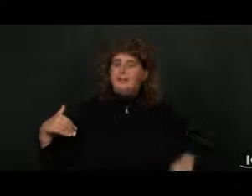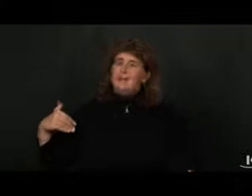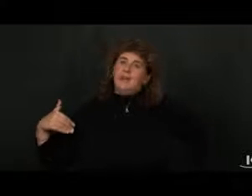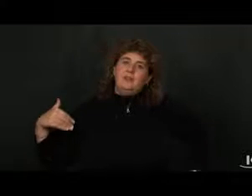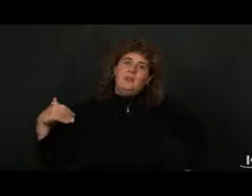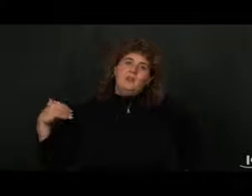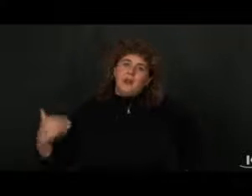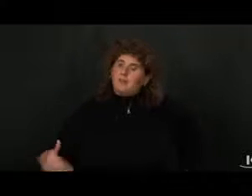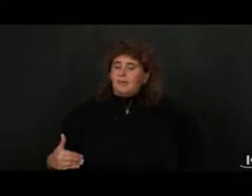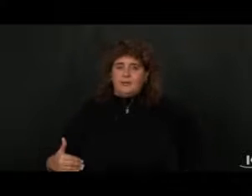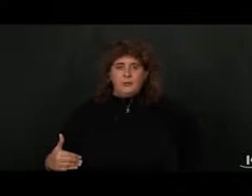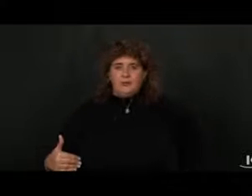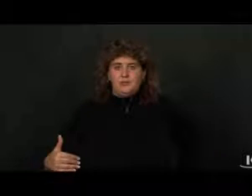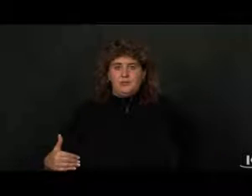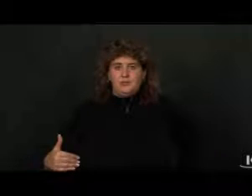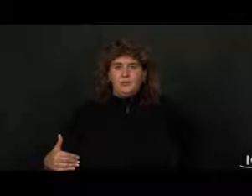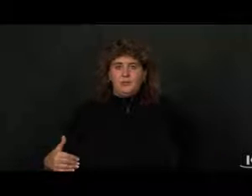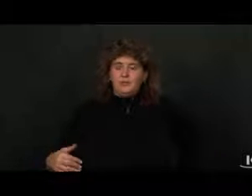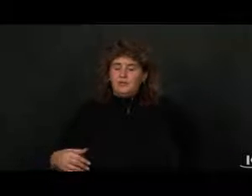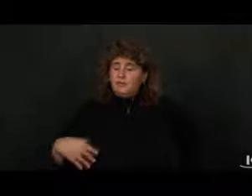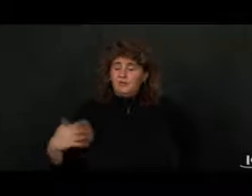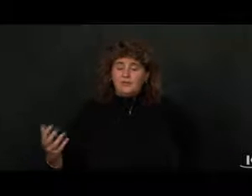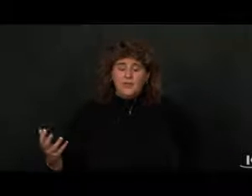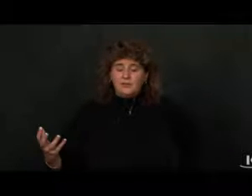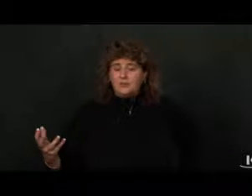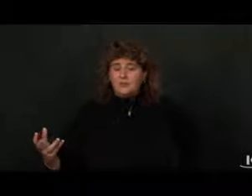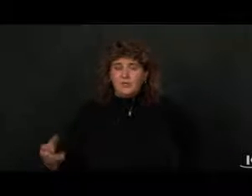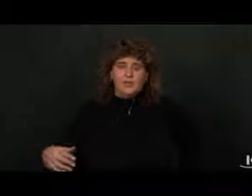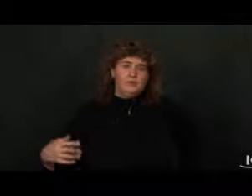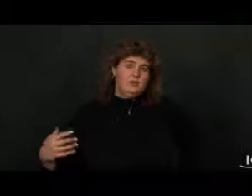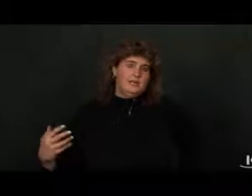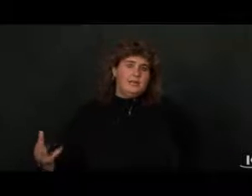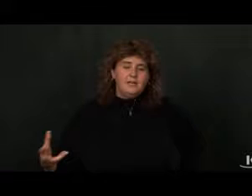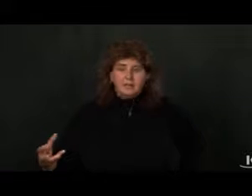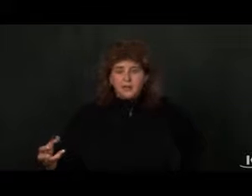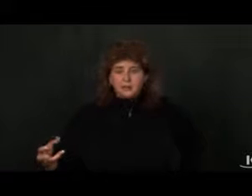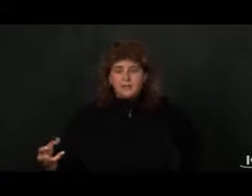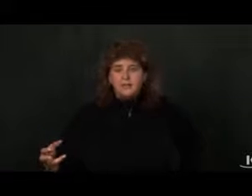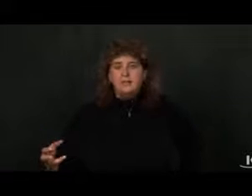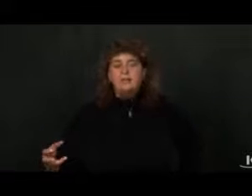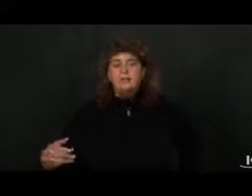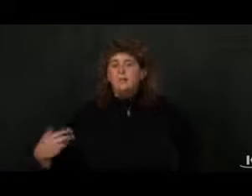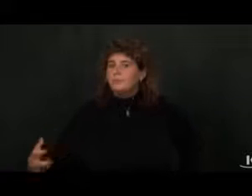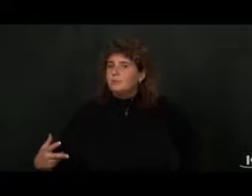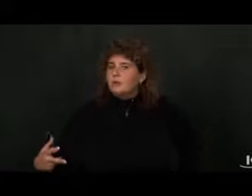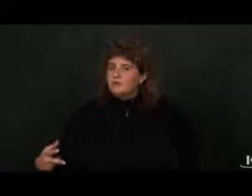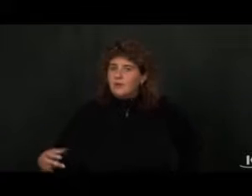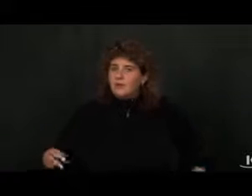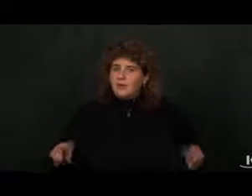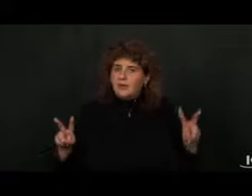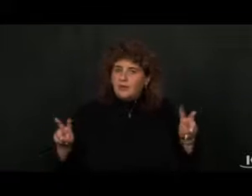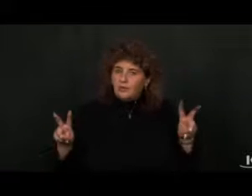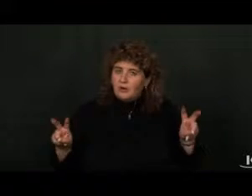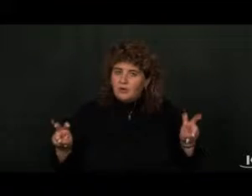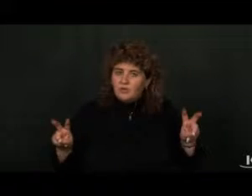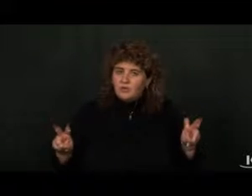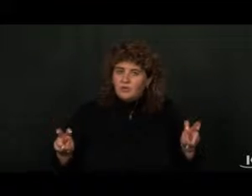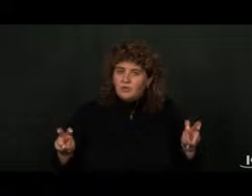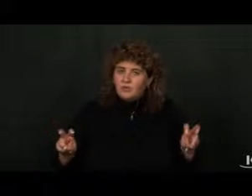And they love that question, all right? They'll give you a case of impetigo. If you've got a kid that comes in, what's the buzzword, with honey-crusted lesions